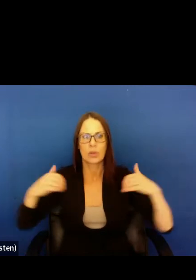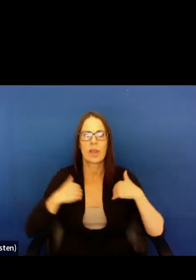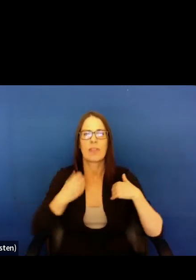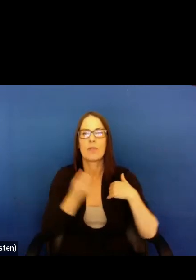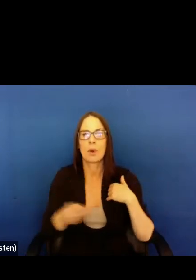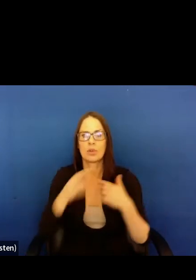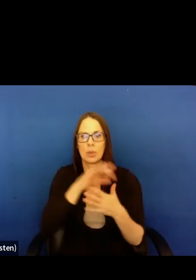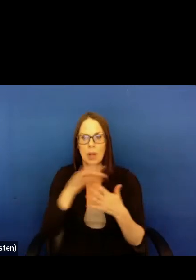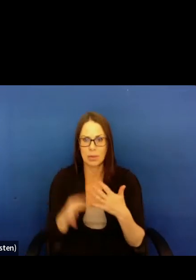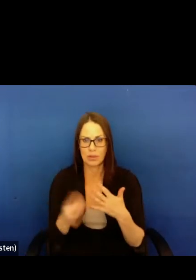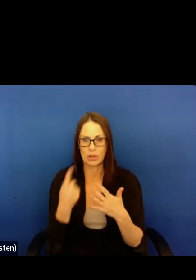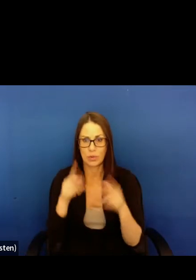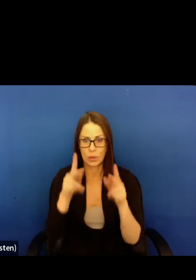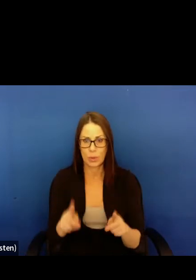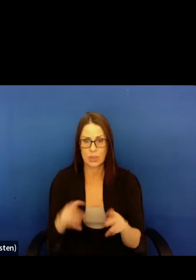wheelchair to